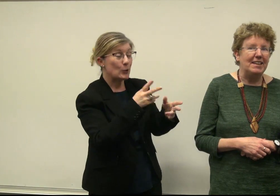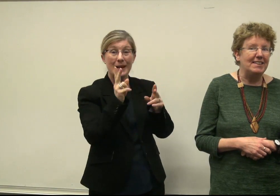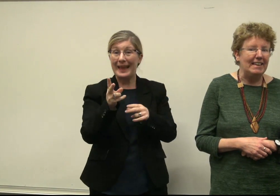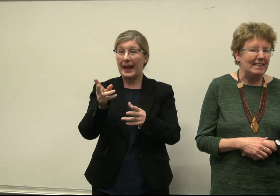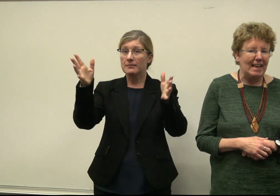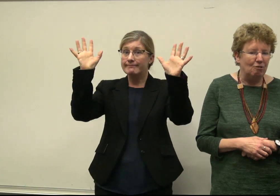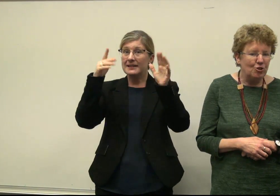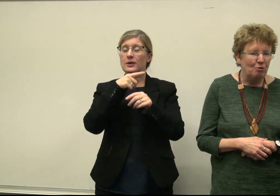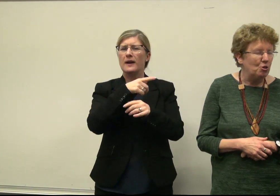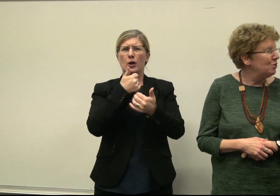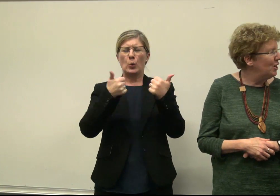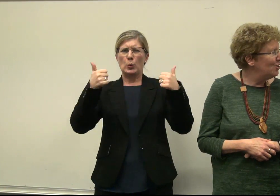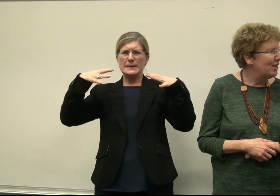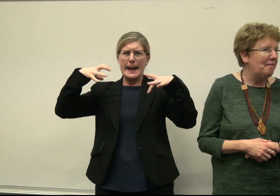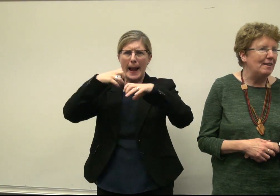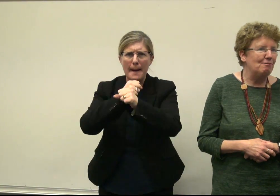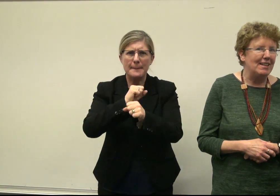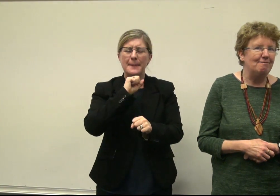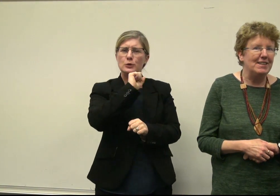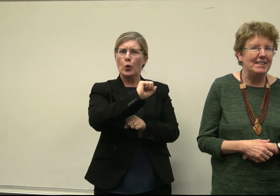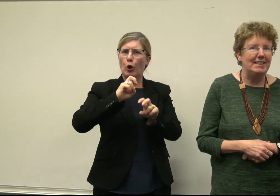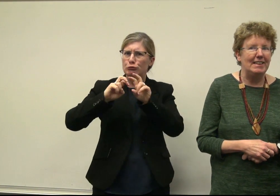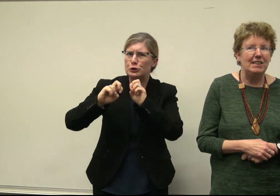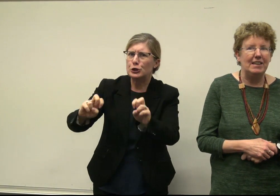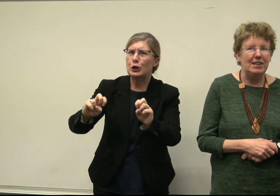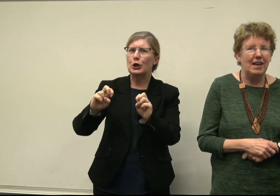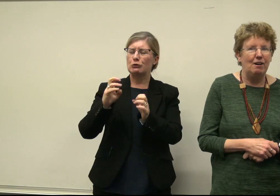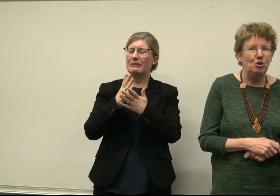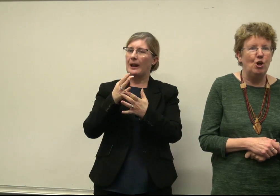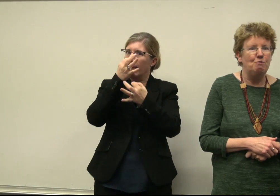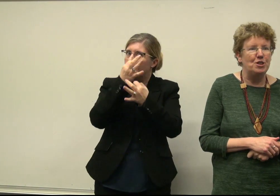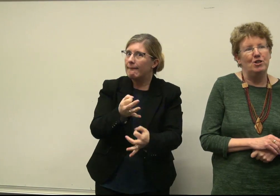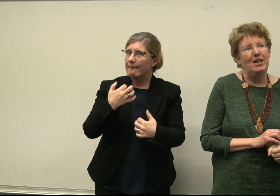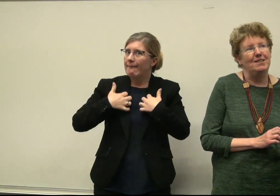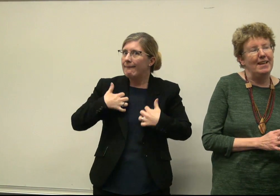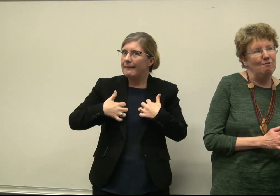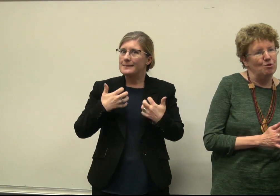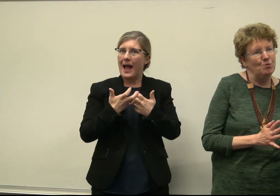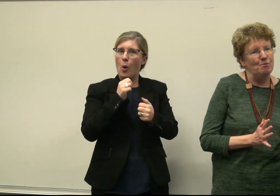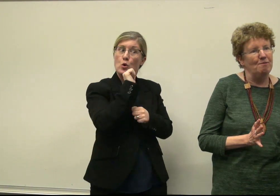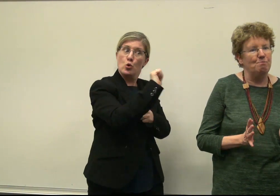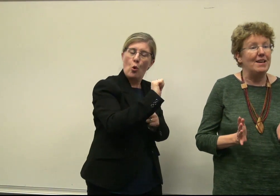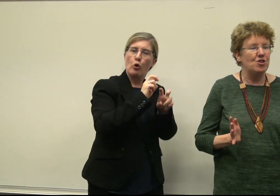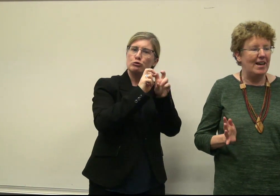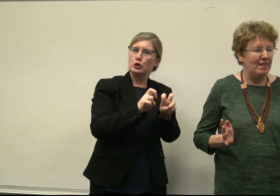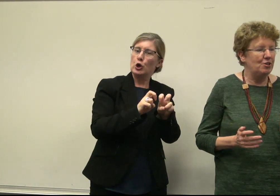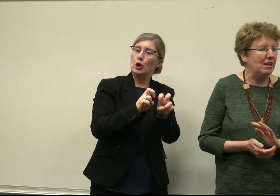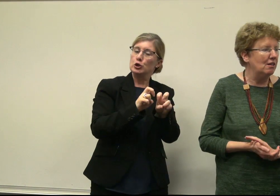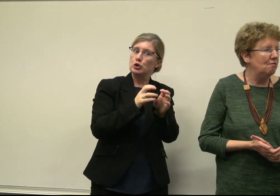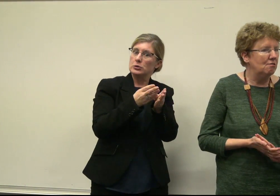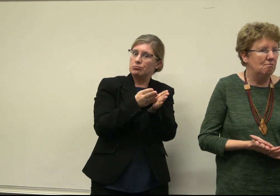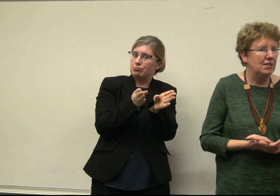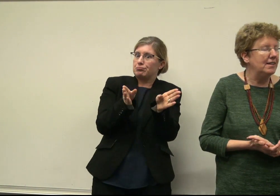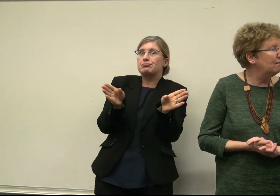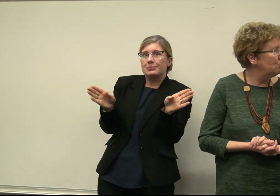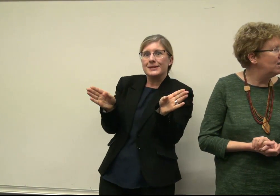really succinct account of your research, and I think really fascinating insight into how your own research has now branched out to